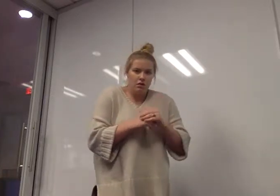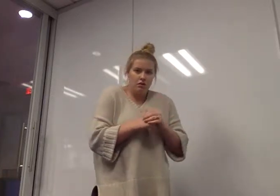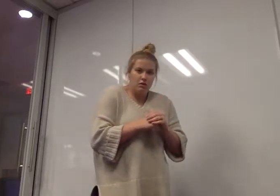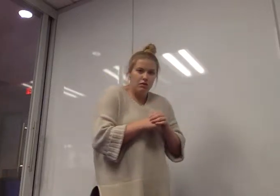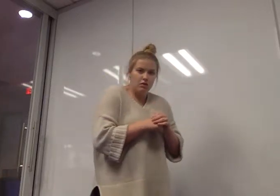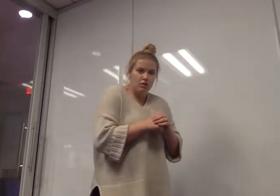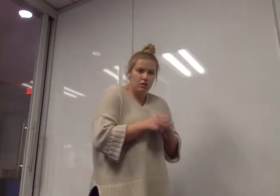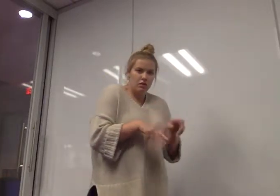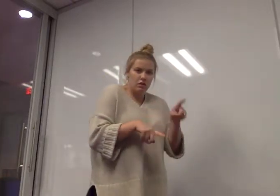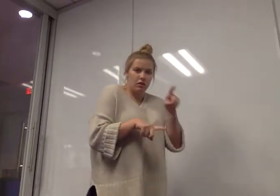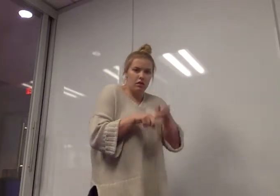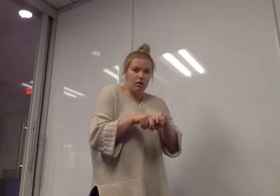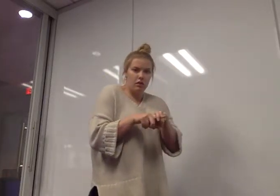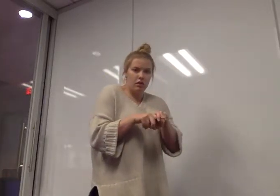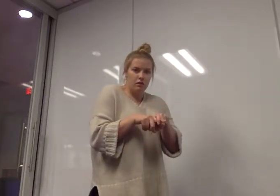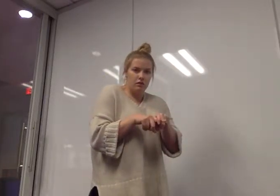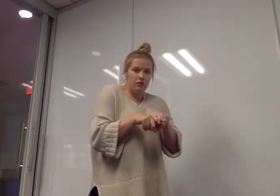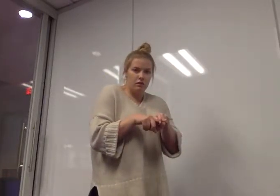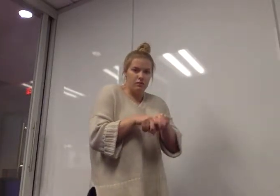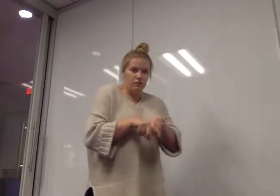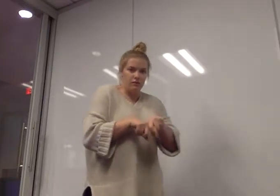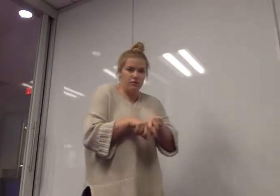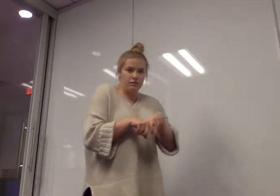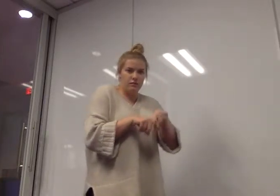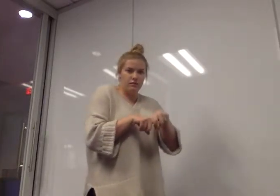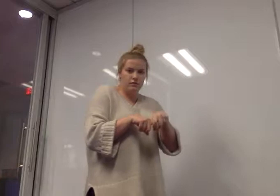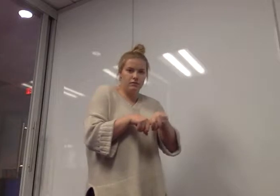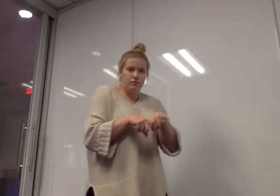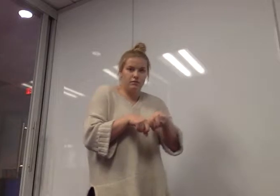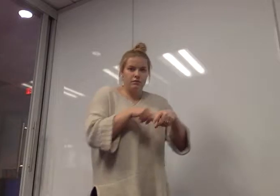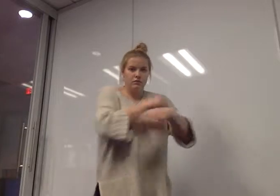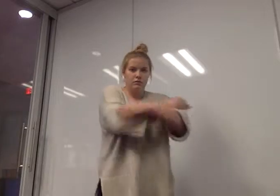your legs, maybe wrapping your ankles. Sometimes we hold on to our arms like this.